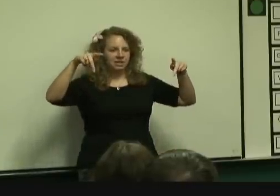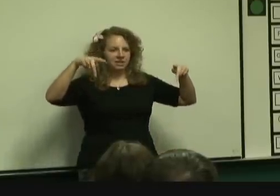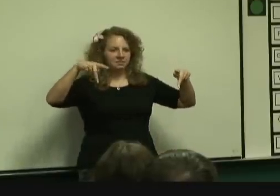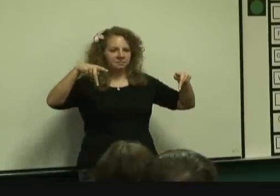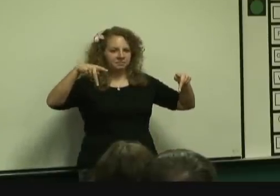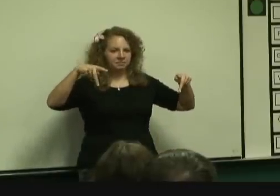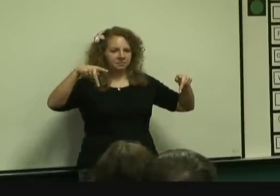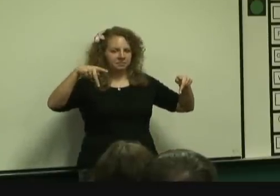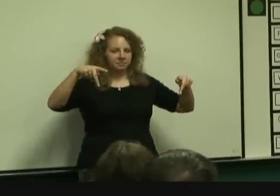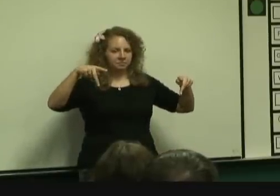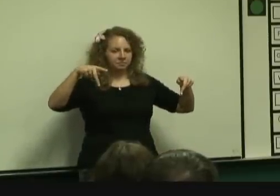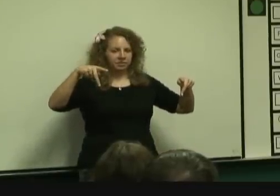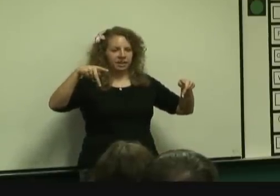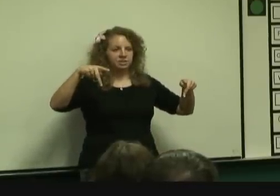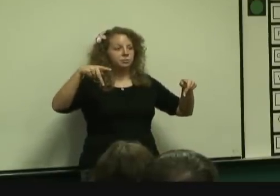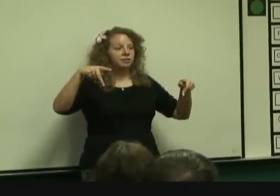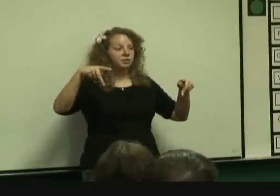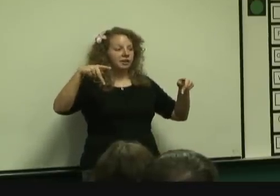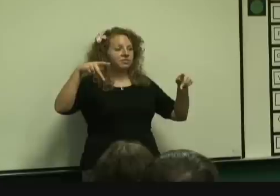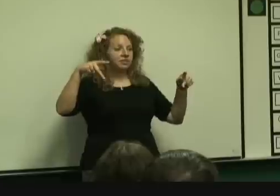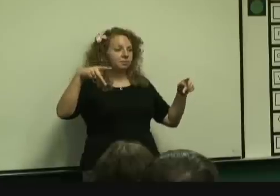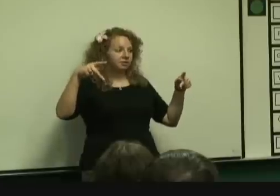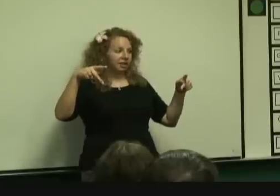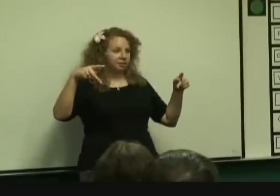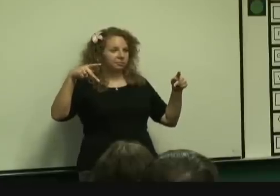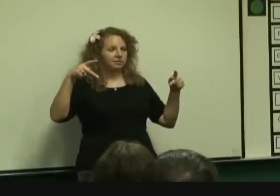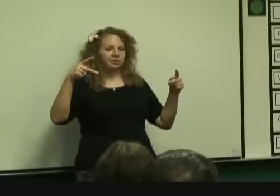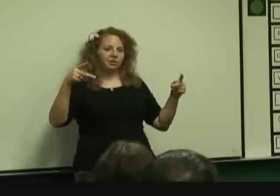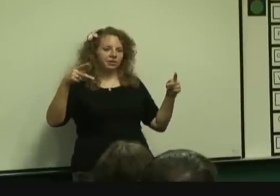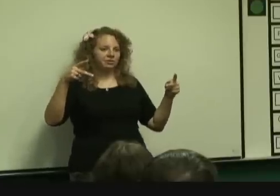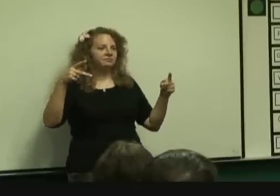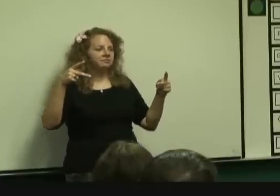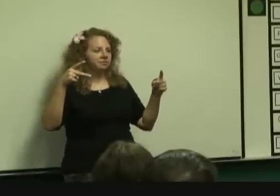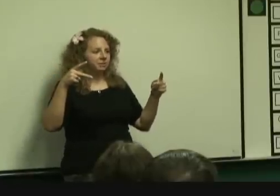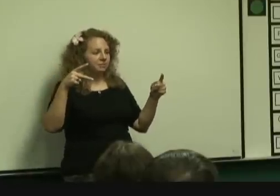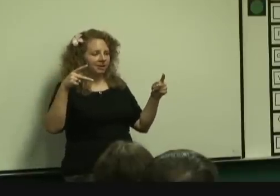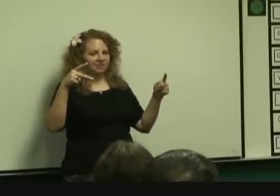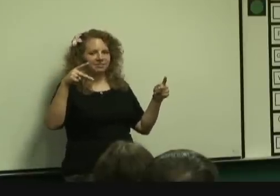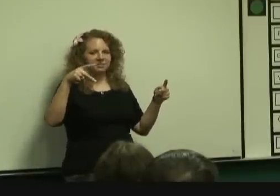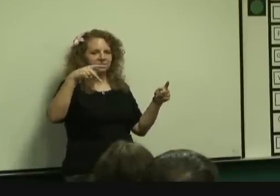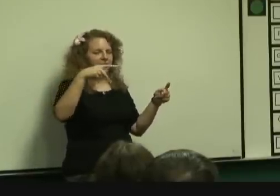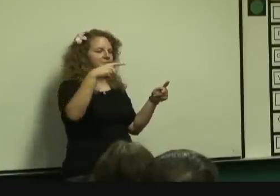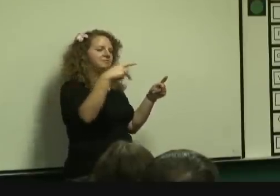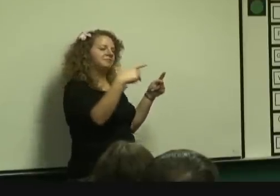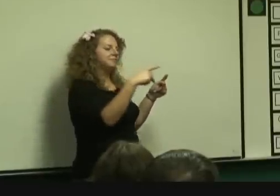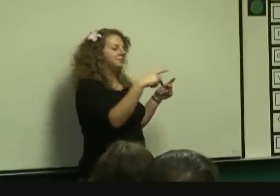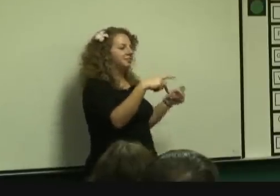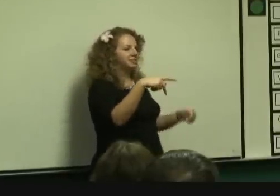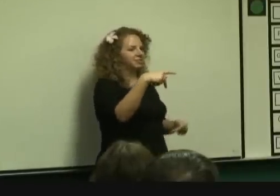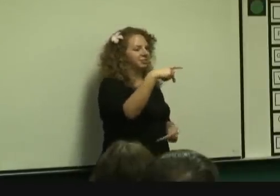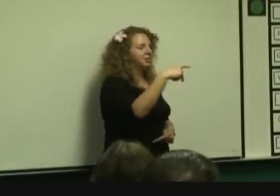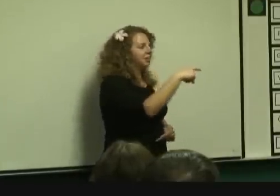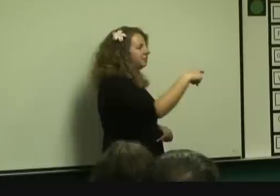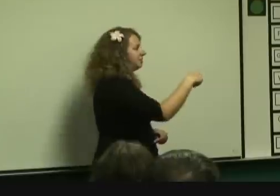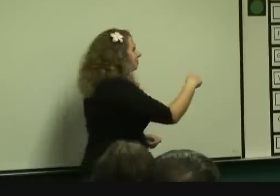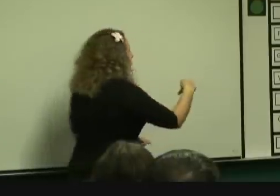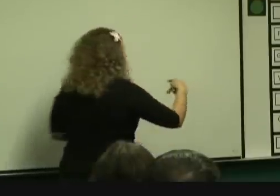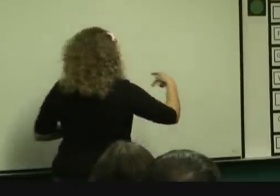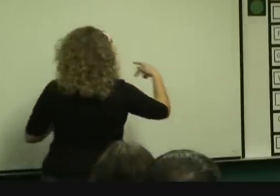P. Okay, so whenever you have a double letter, whenever you're spelling, this is a good thing to learn, then you're going to